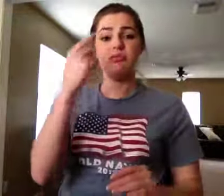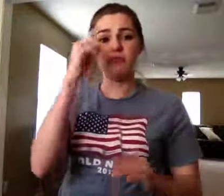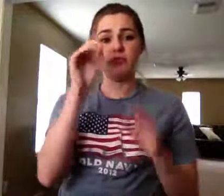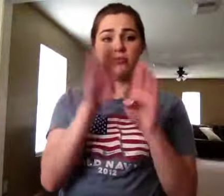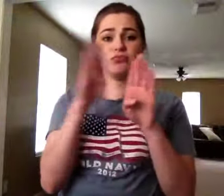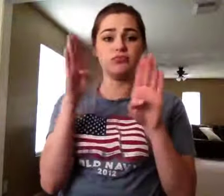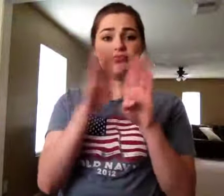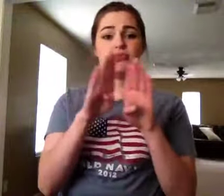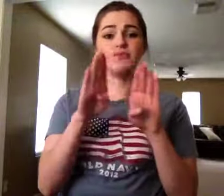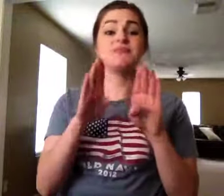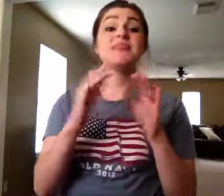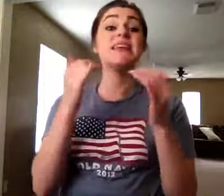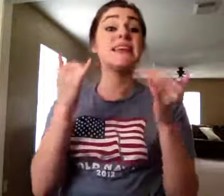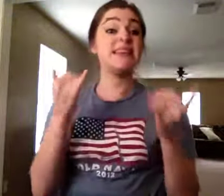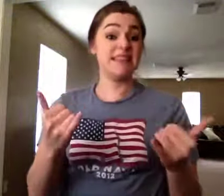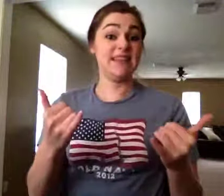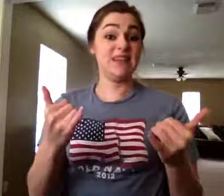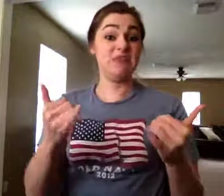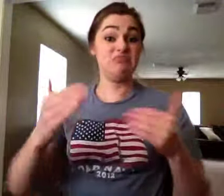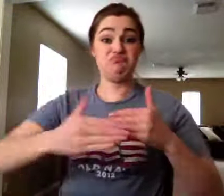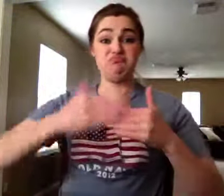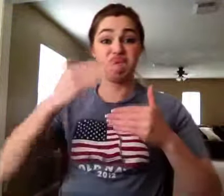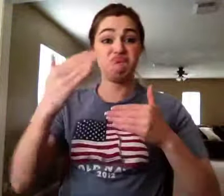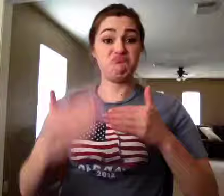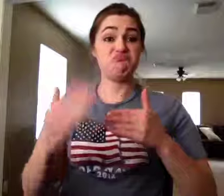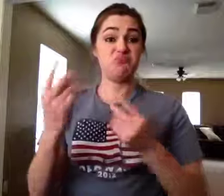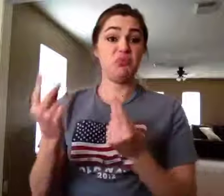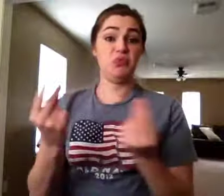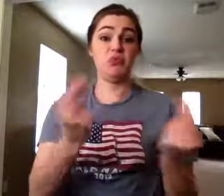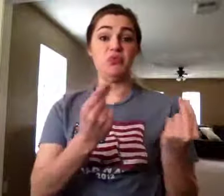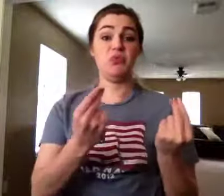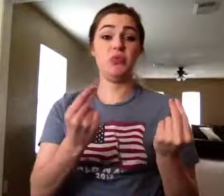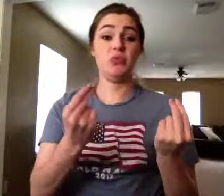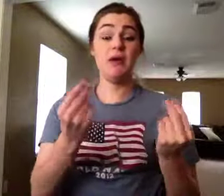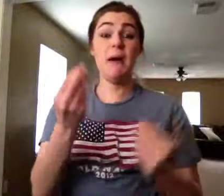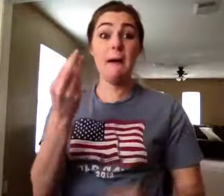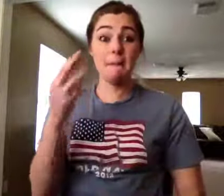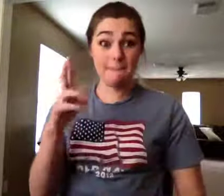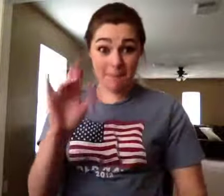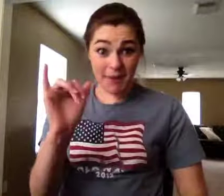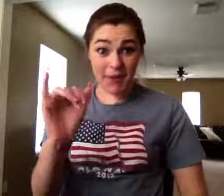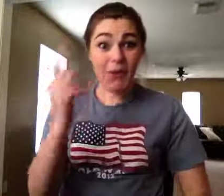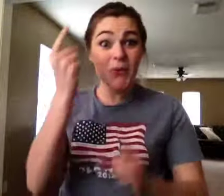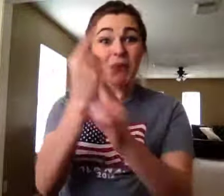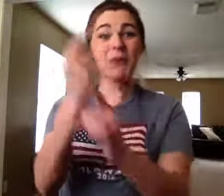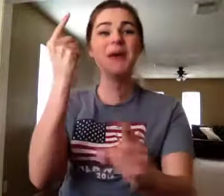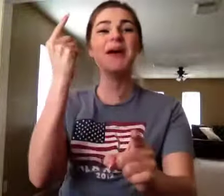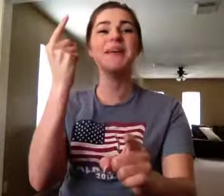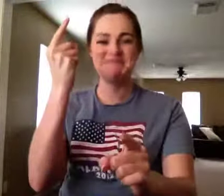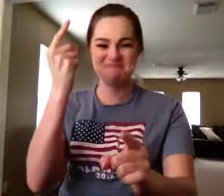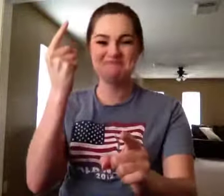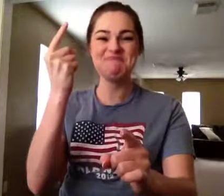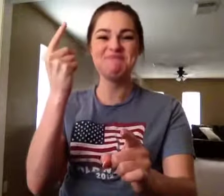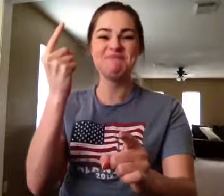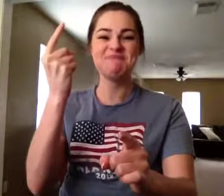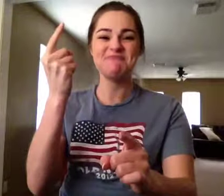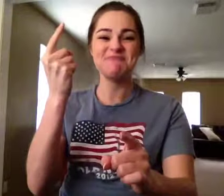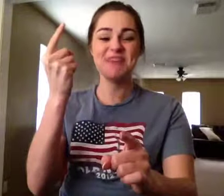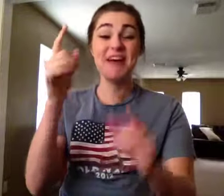Now, what do we need to do next? That's right, Mary, you got it. We need to figure out the area of the floor, so we need